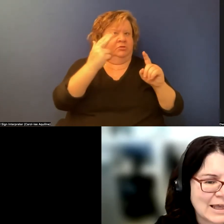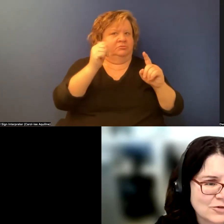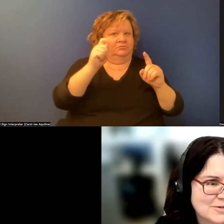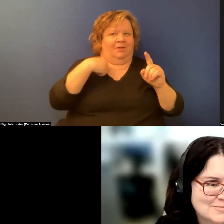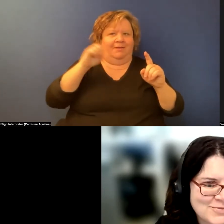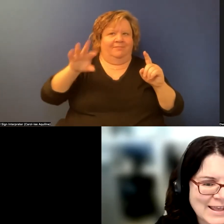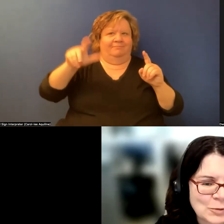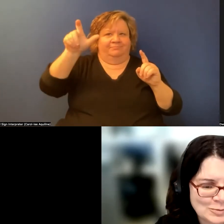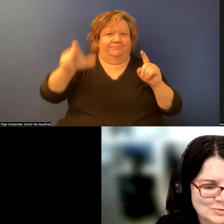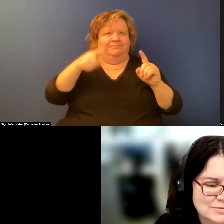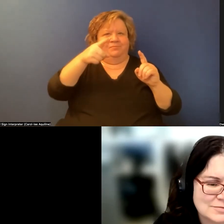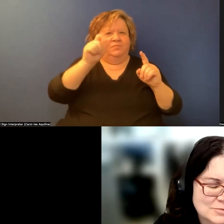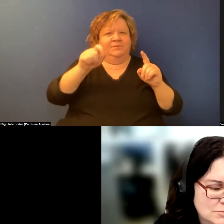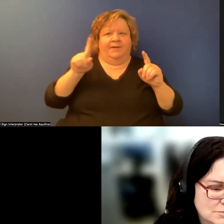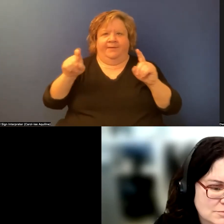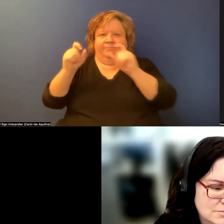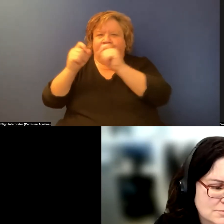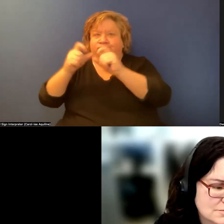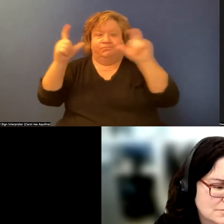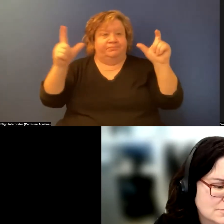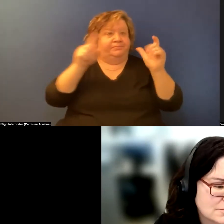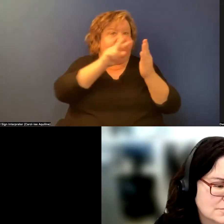get engaged. Thank you.